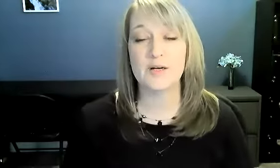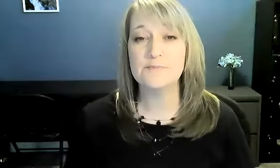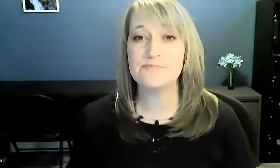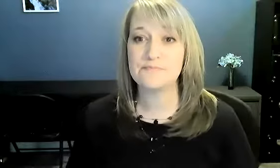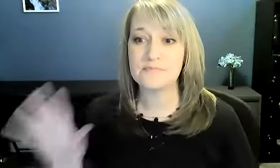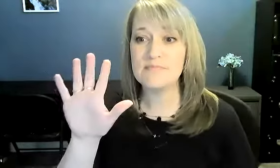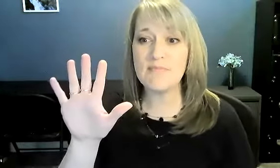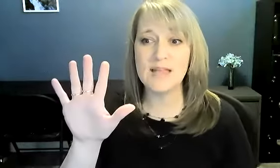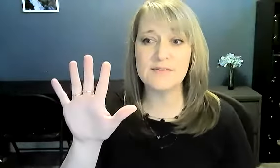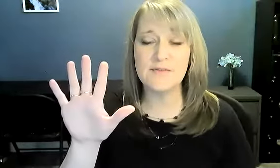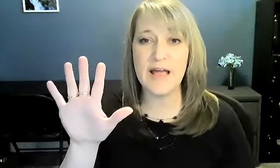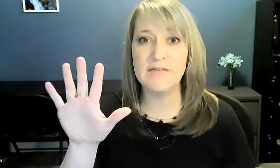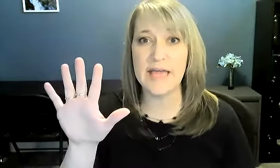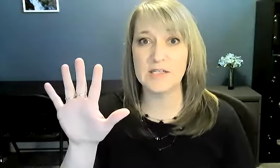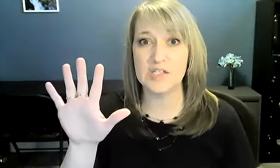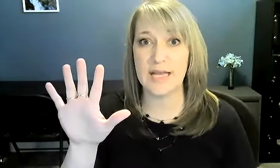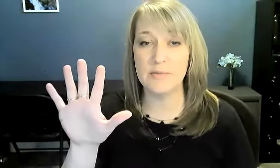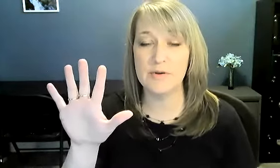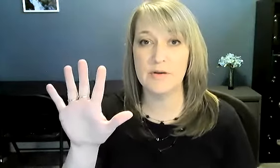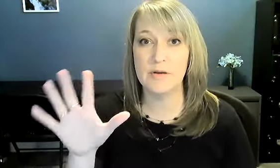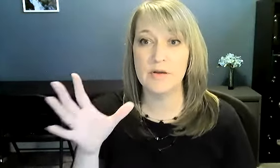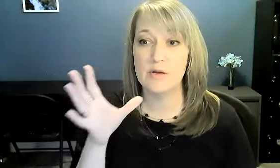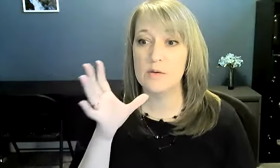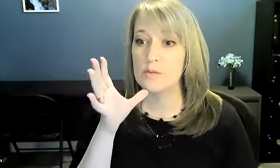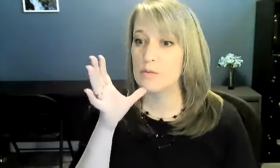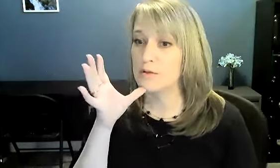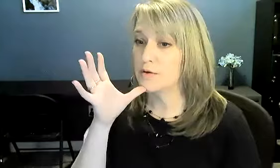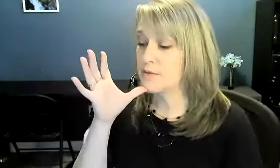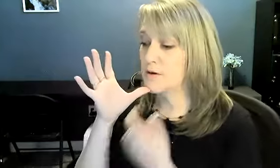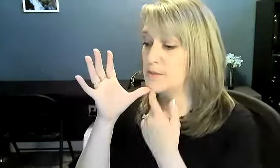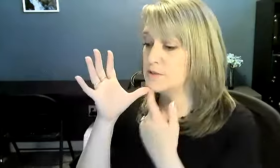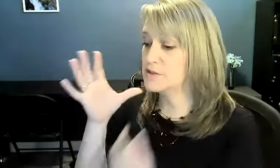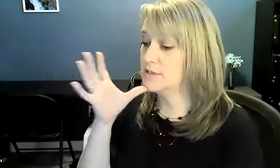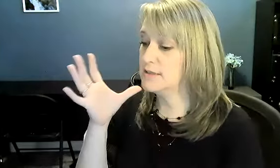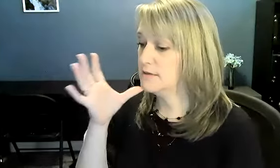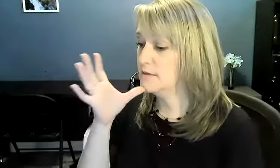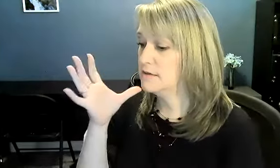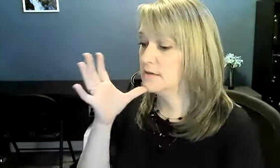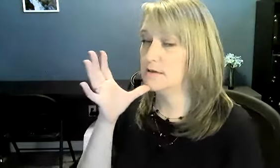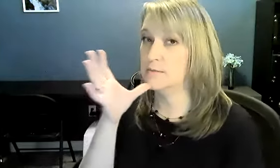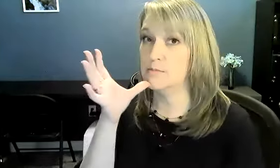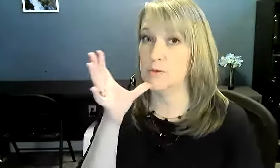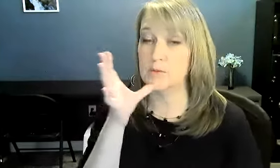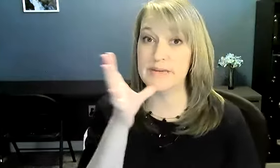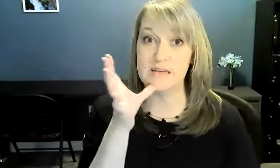Mother is a 5-hand shape with your thumb on your chin and a repeated